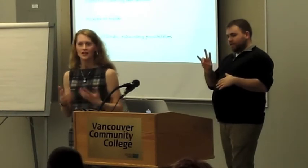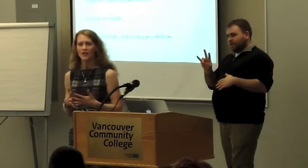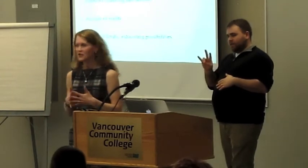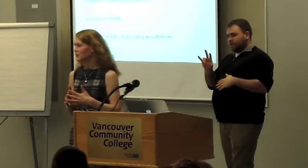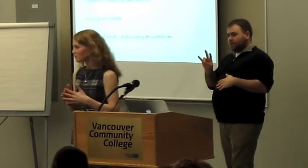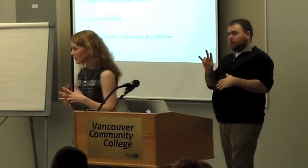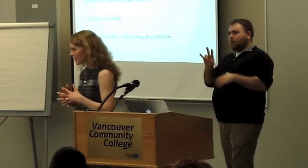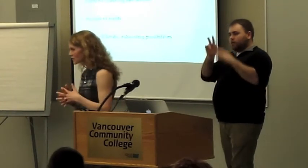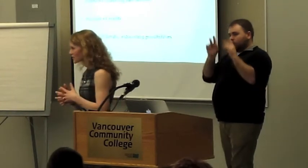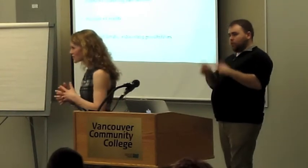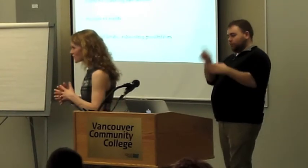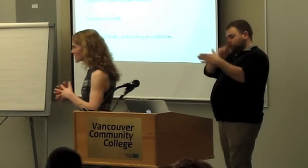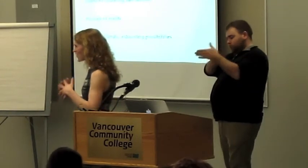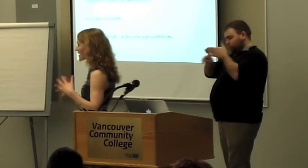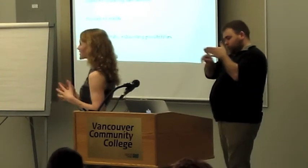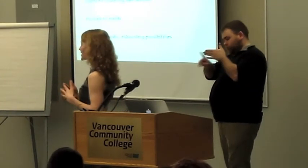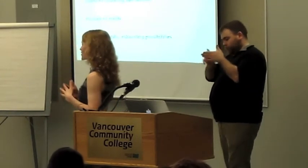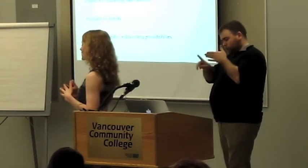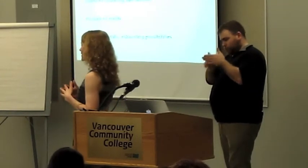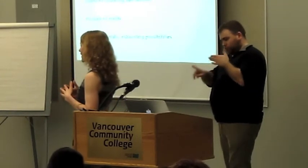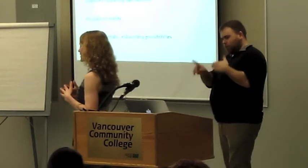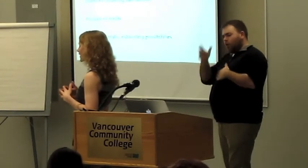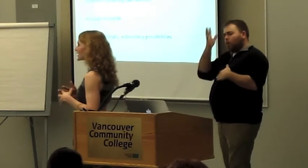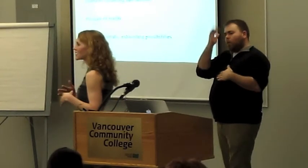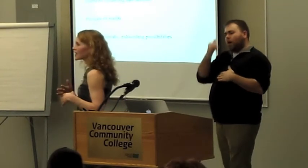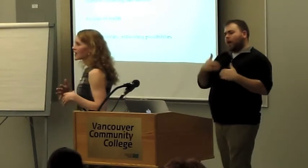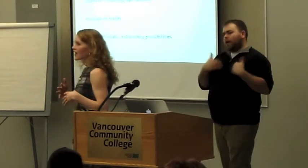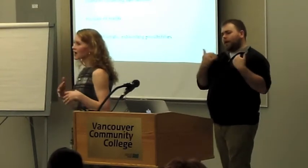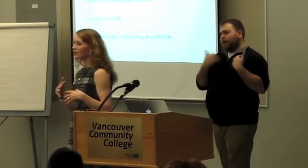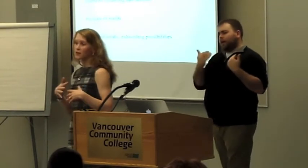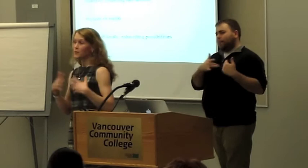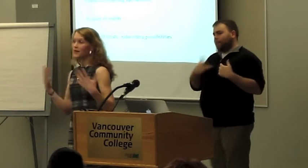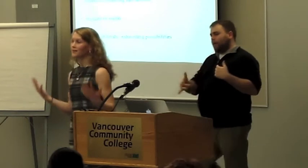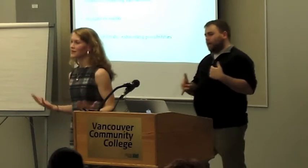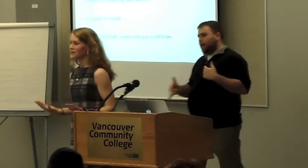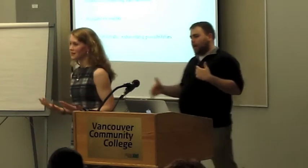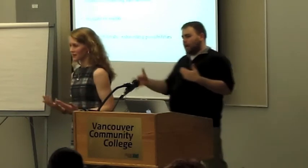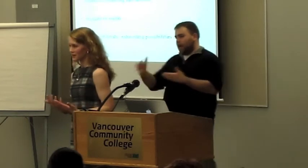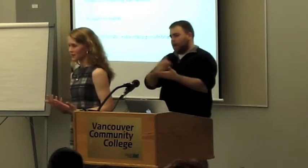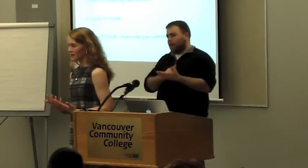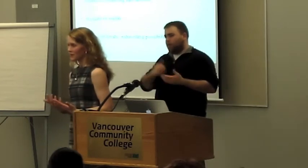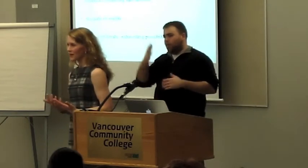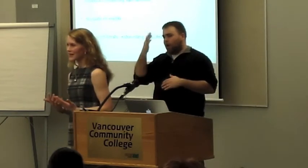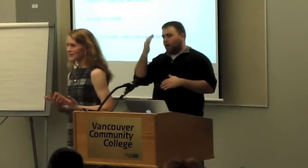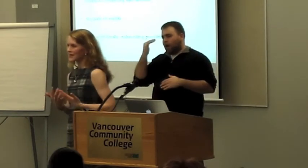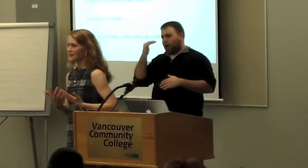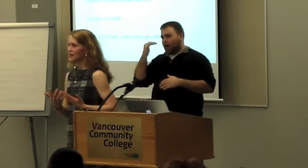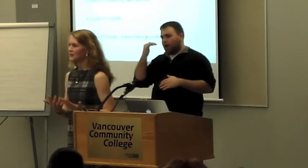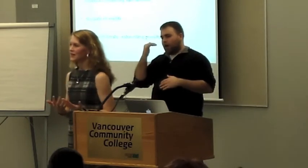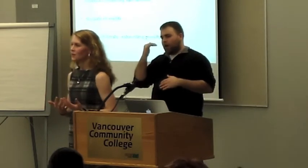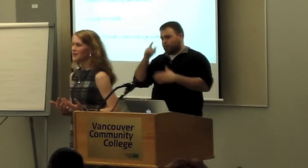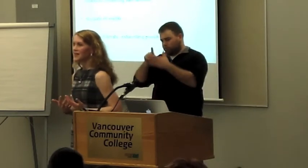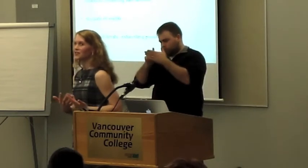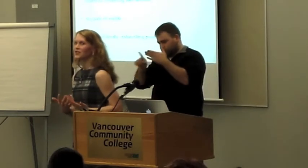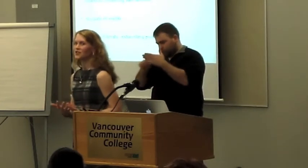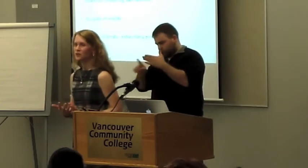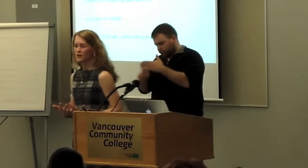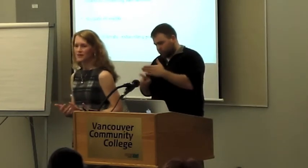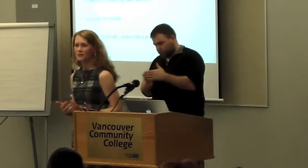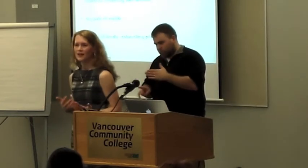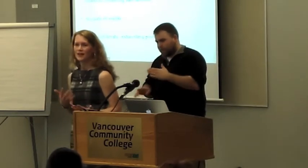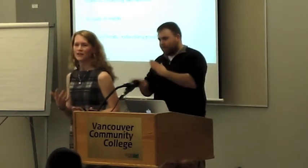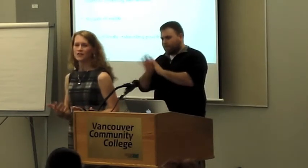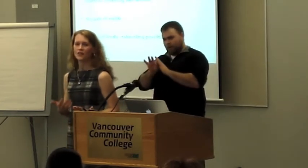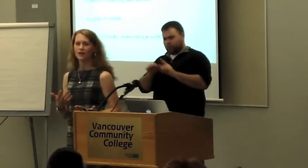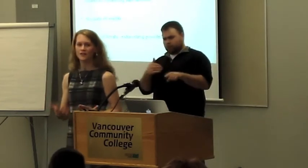looked at the educational implications of this fascination with collecting. And there's been nothing since. But it's something that we tend to do